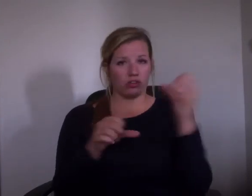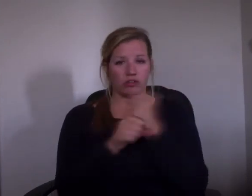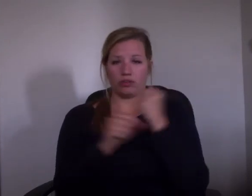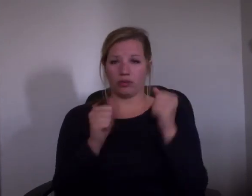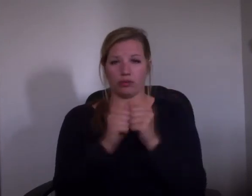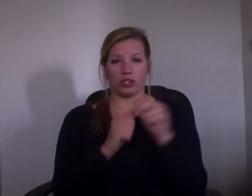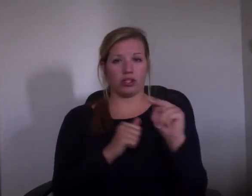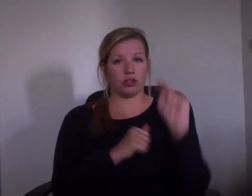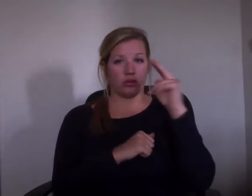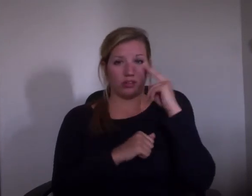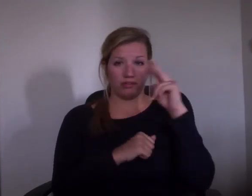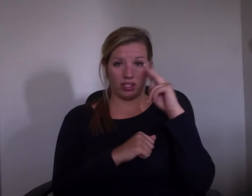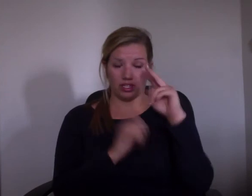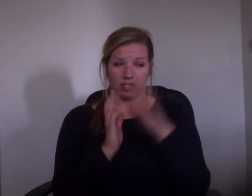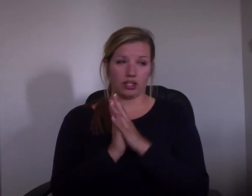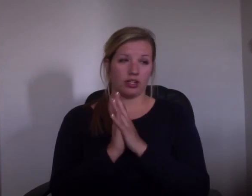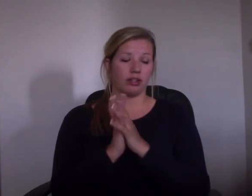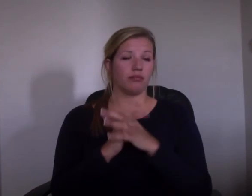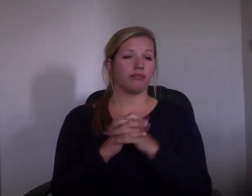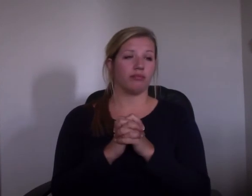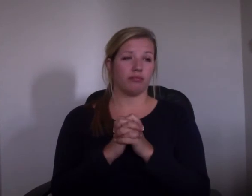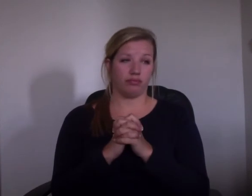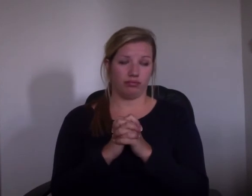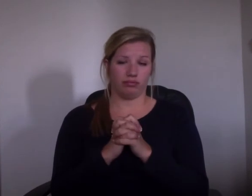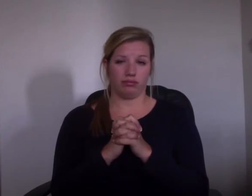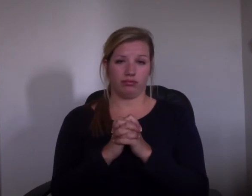Vietnamese, in their attempt, of course, to unify the country,